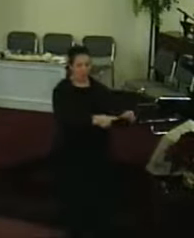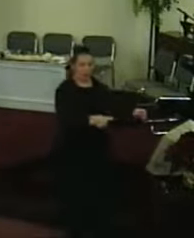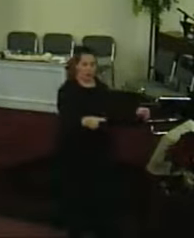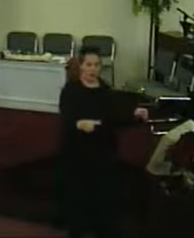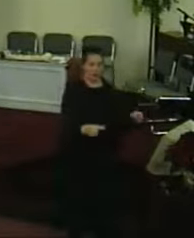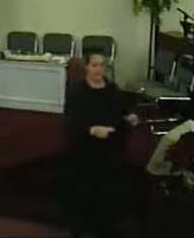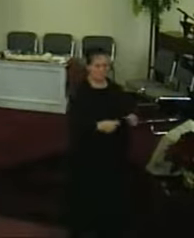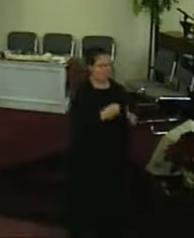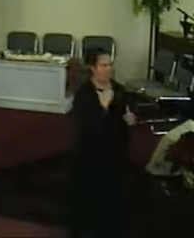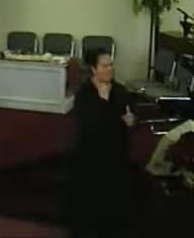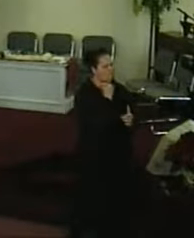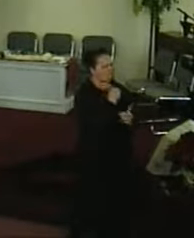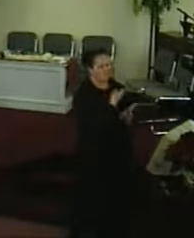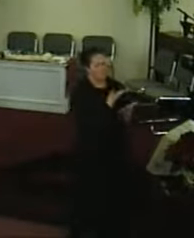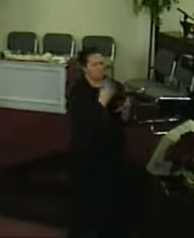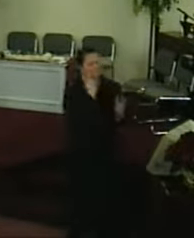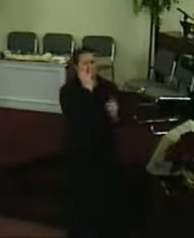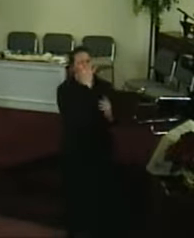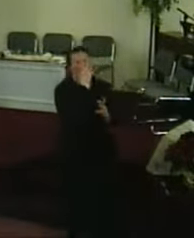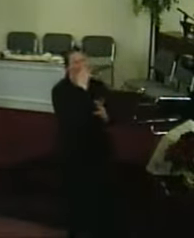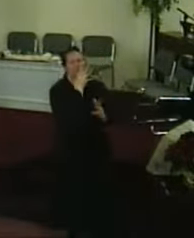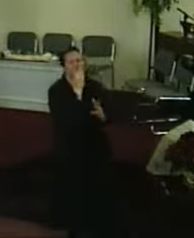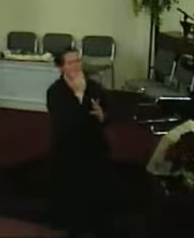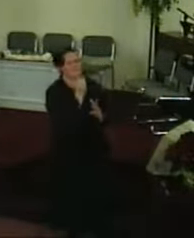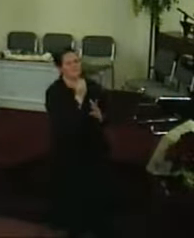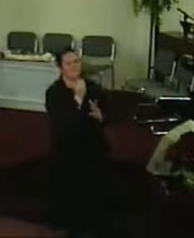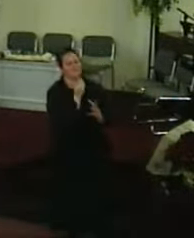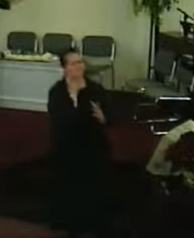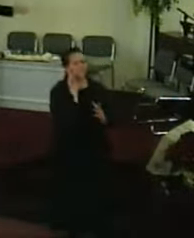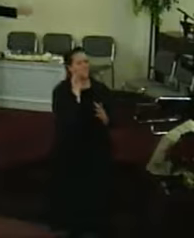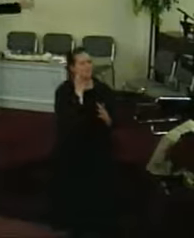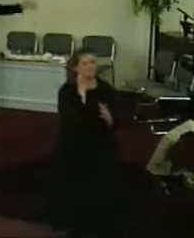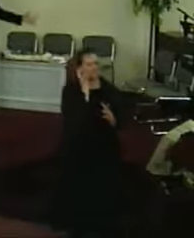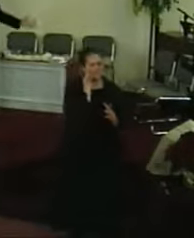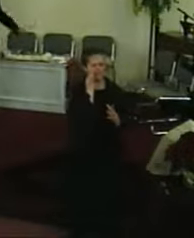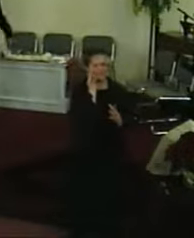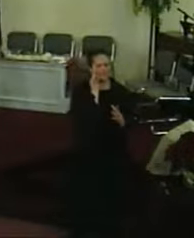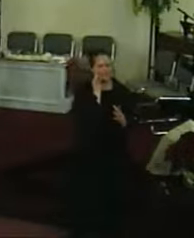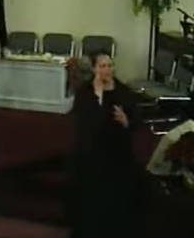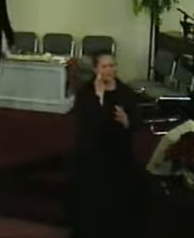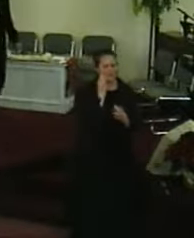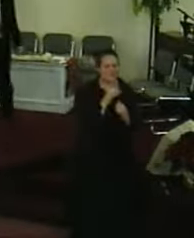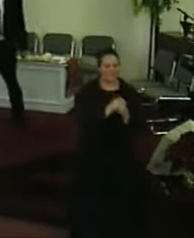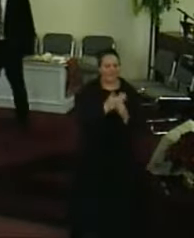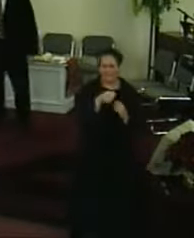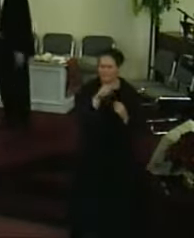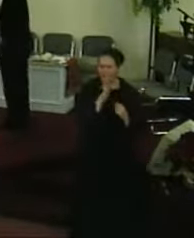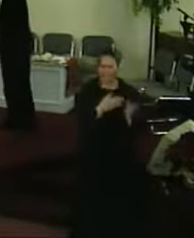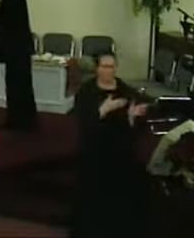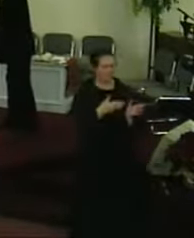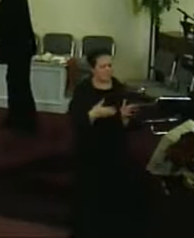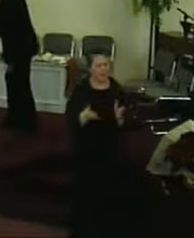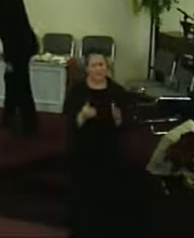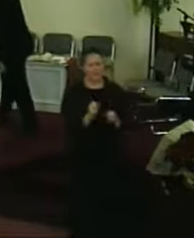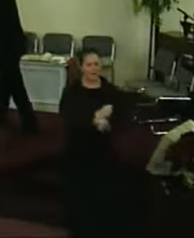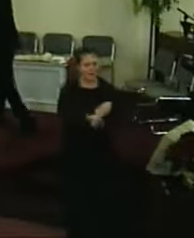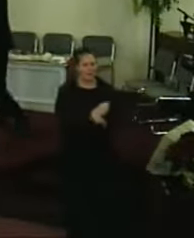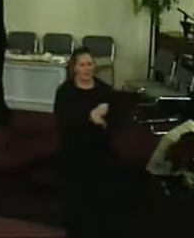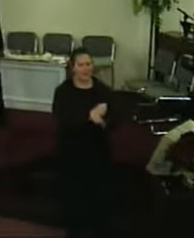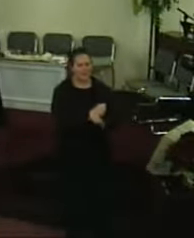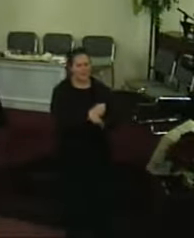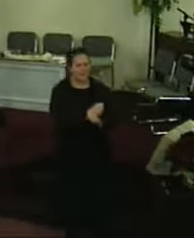beauty. Everything for fruit. Everything there that God had prepared for them. And what do?